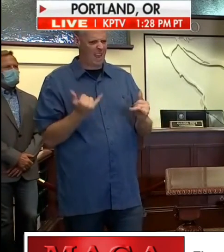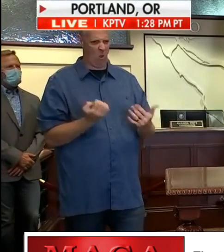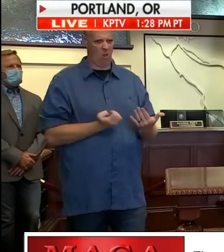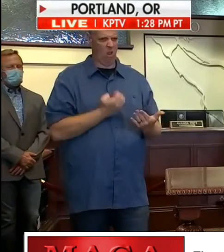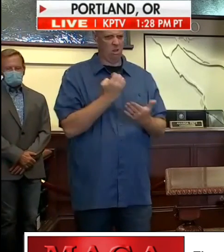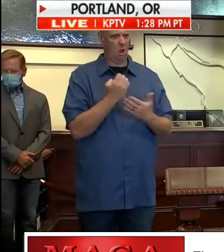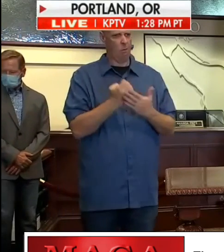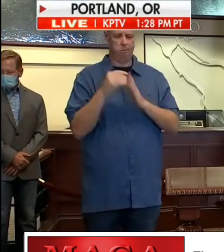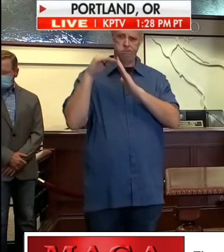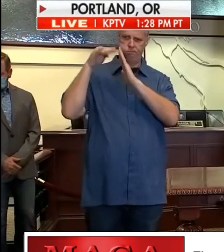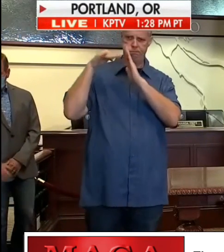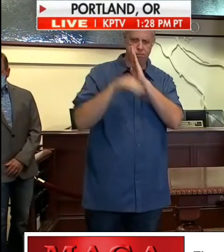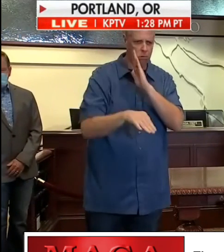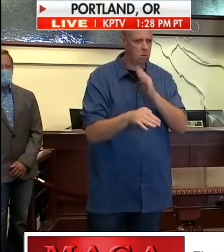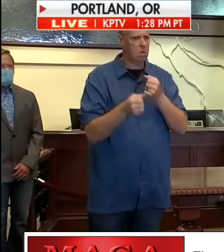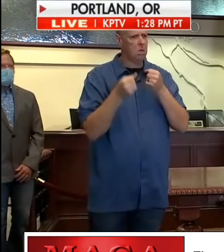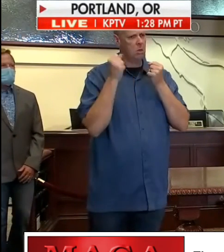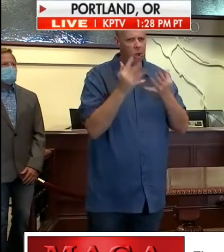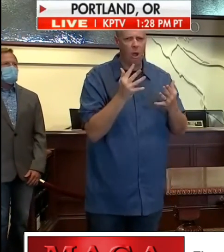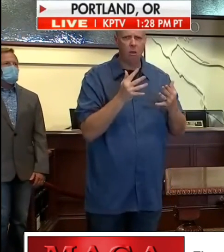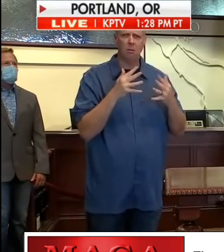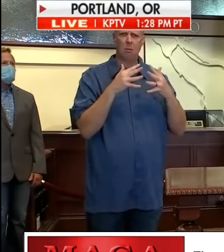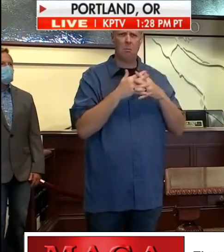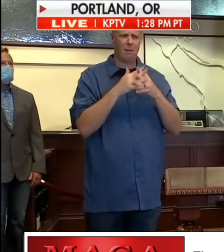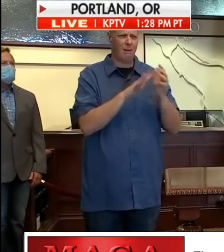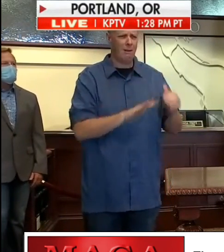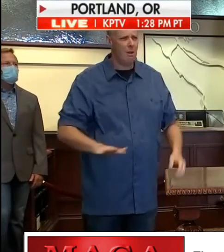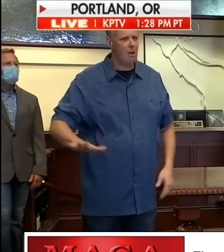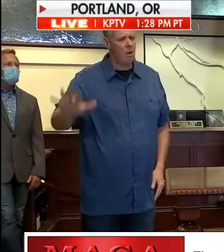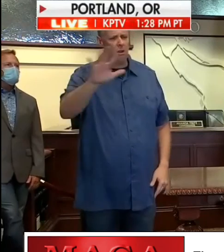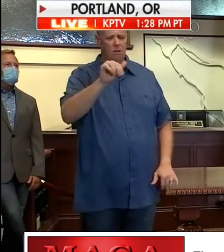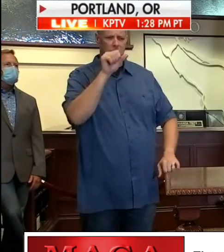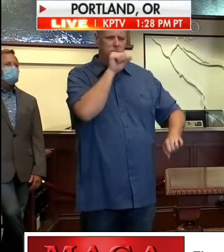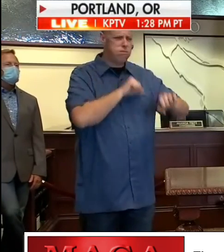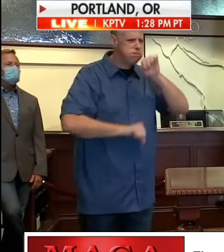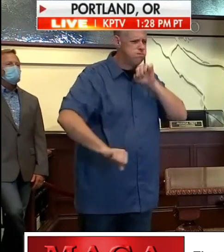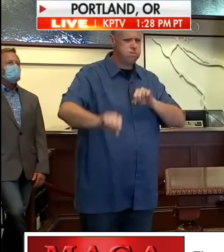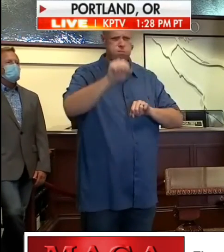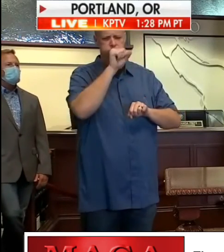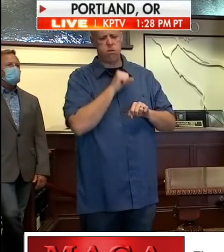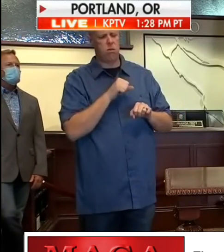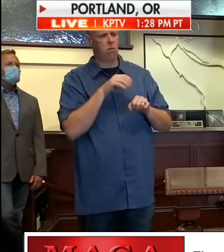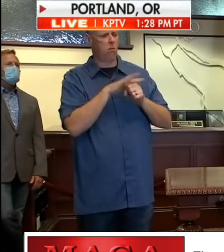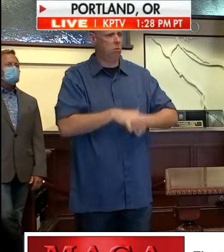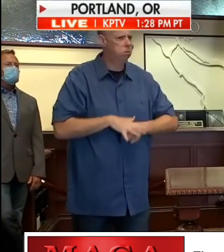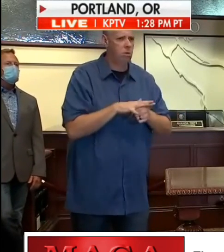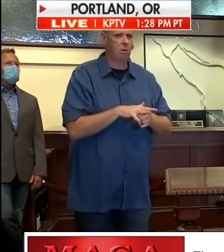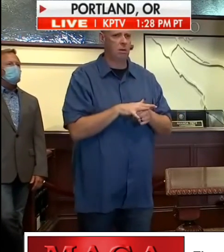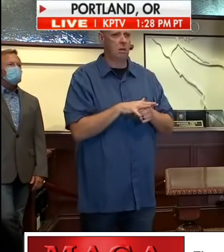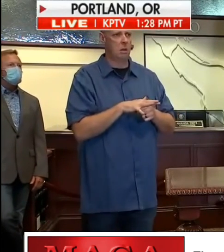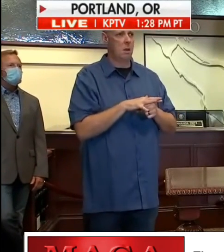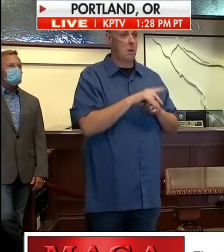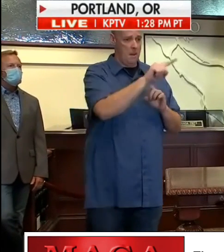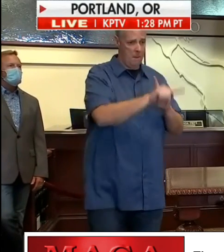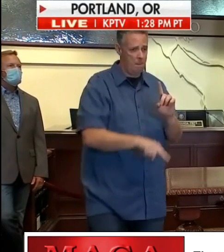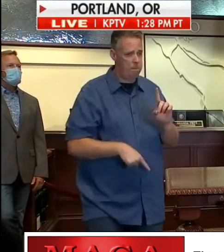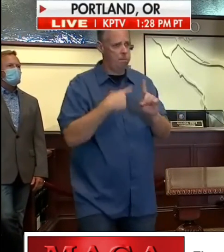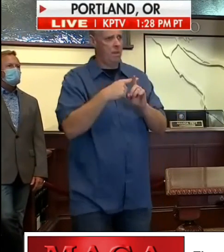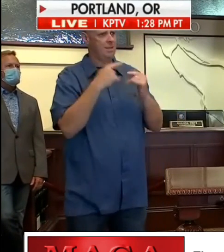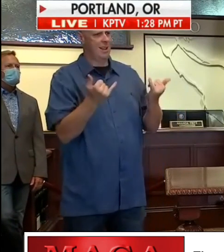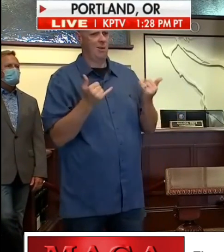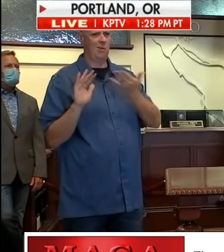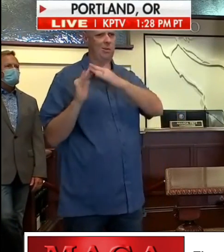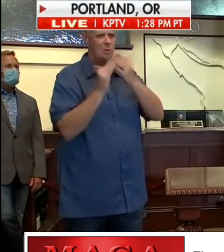is now resulting, causing so many Americans economic stress and strain. And now the work that we have to do in